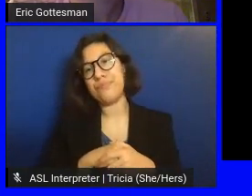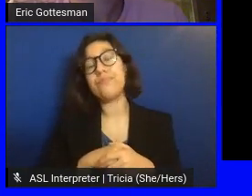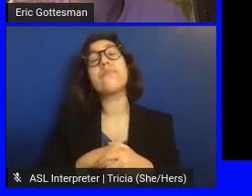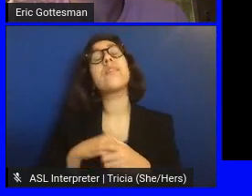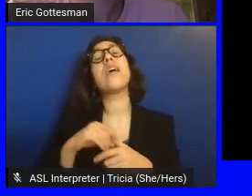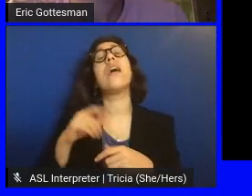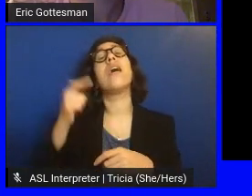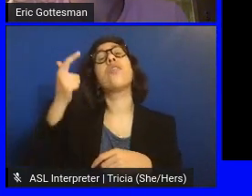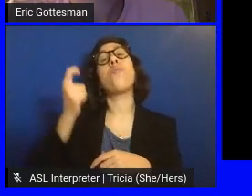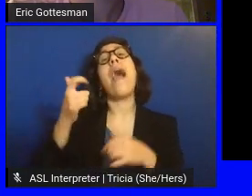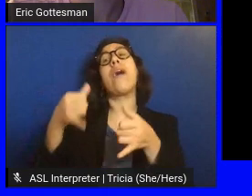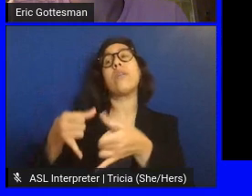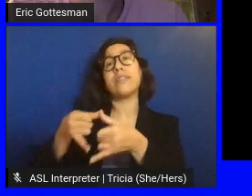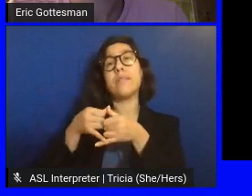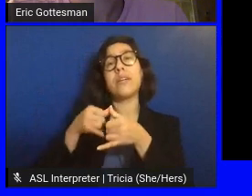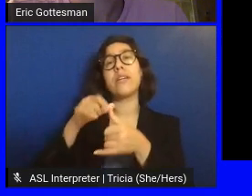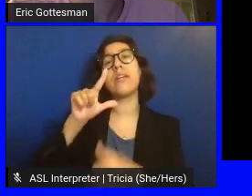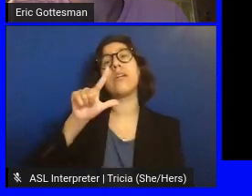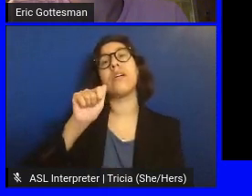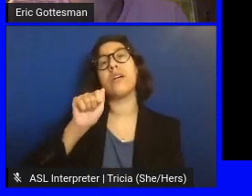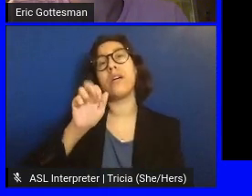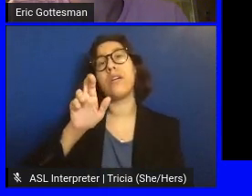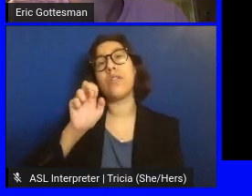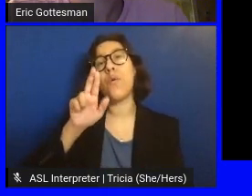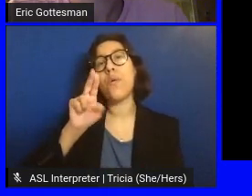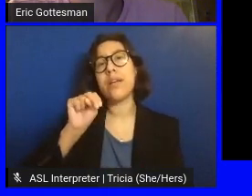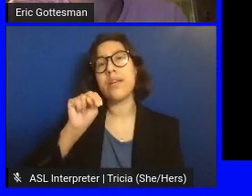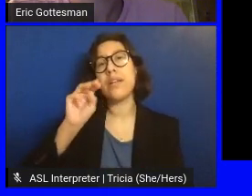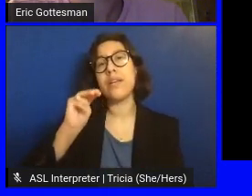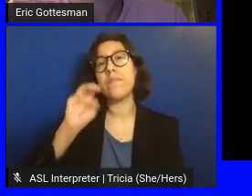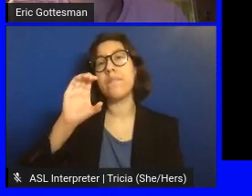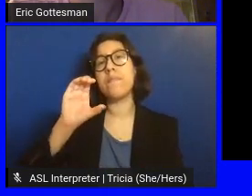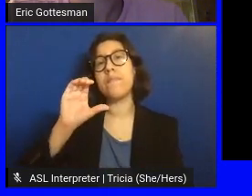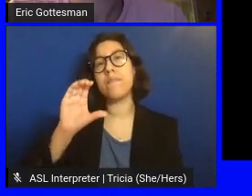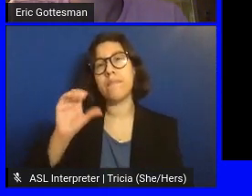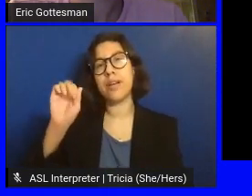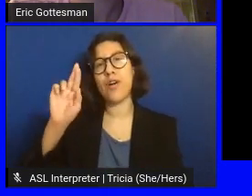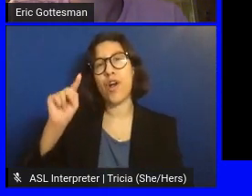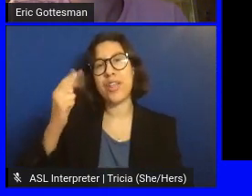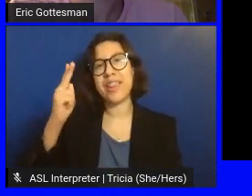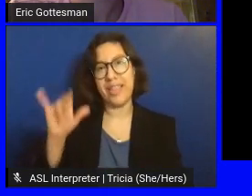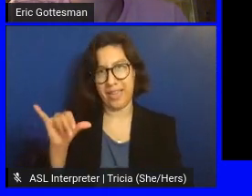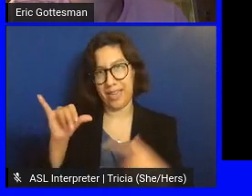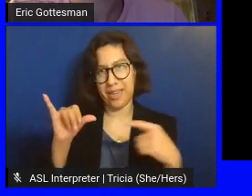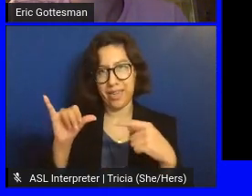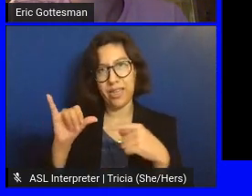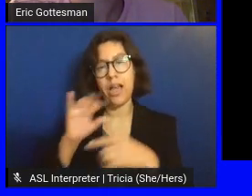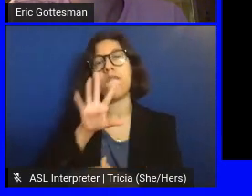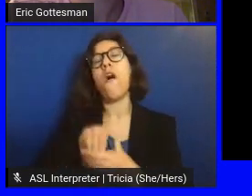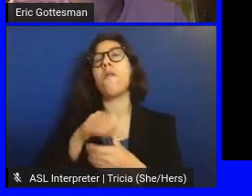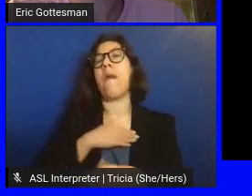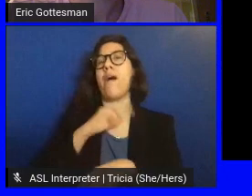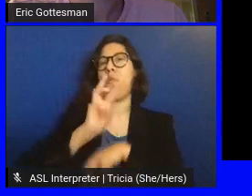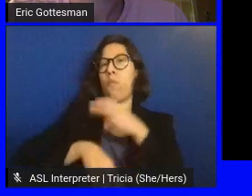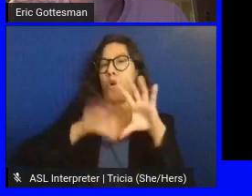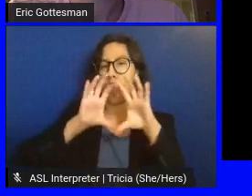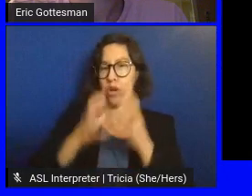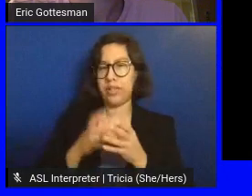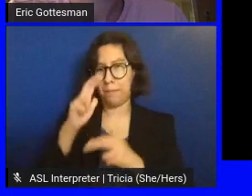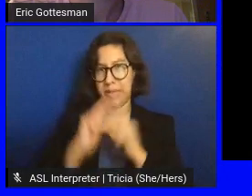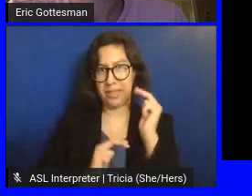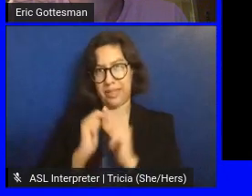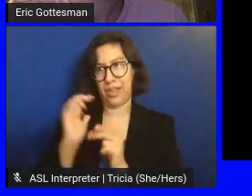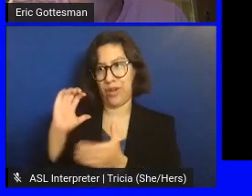recipient, Lauren McCarthy, who was also part of my initial world building cohort with Sundance.